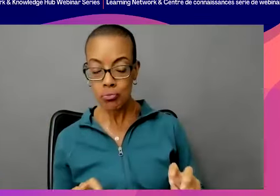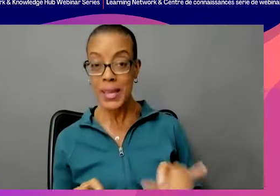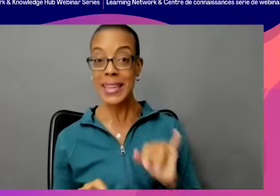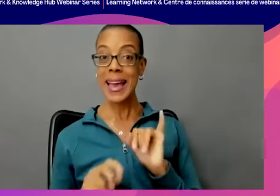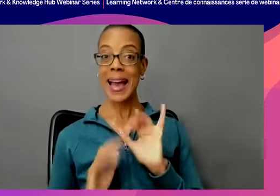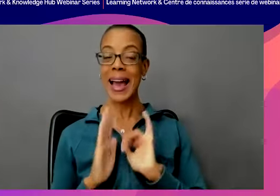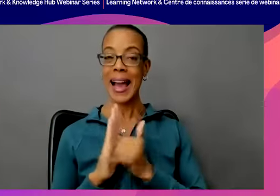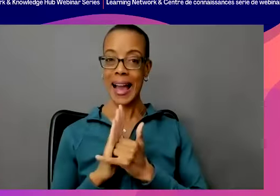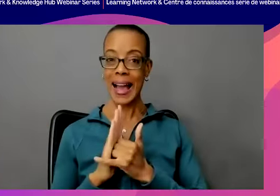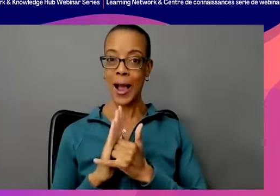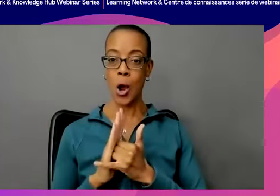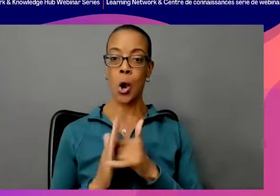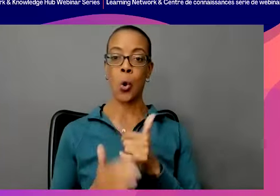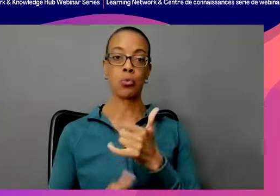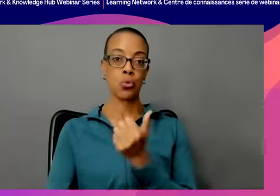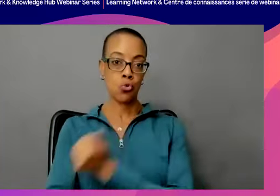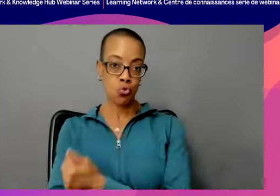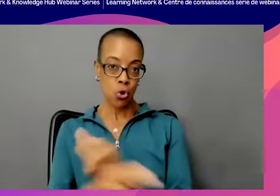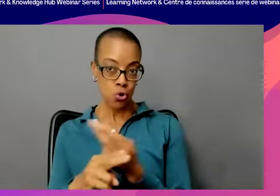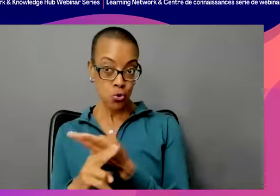may impact parenting.